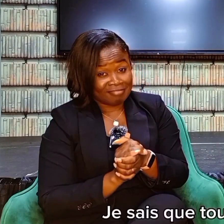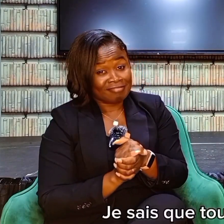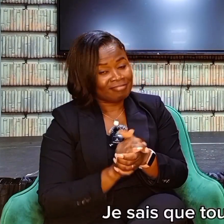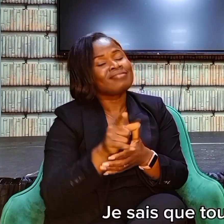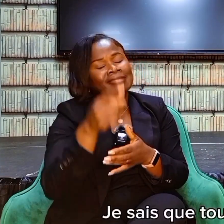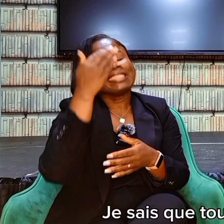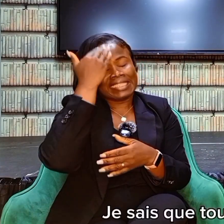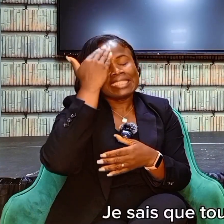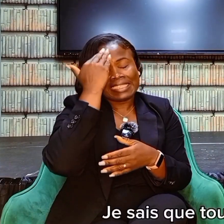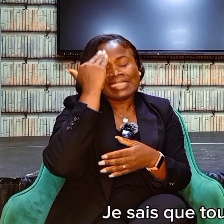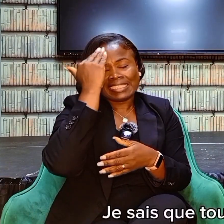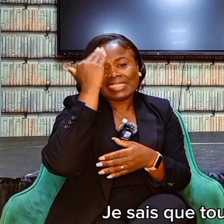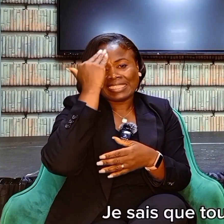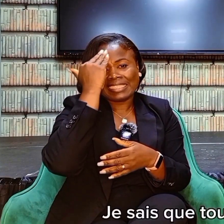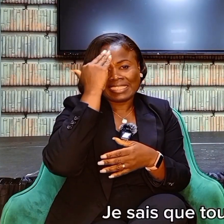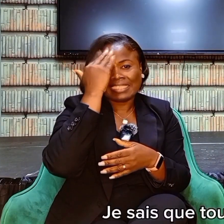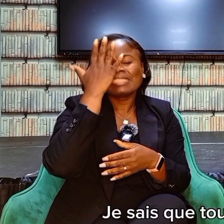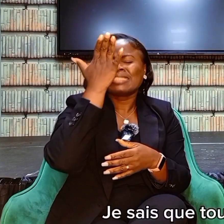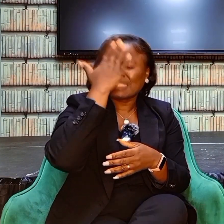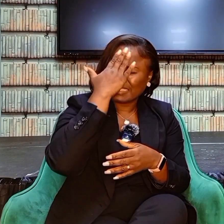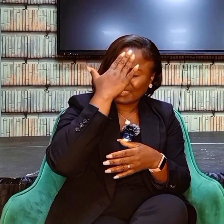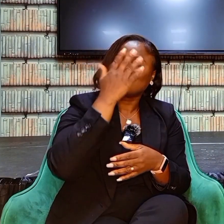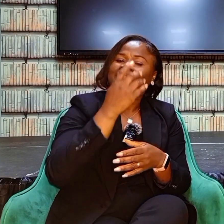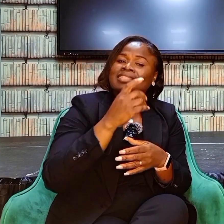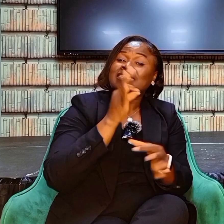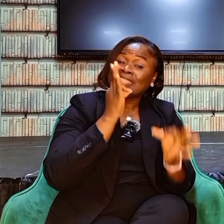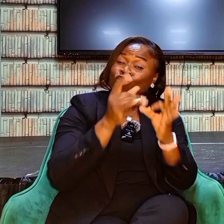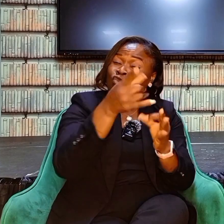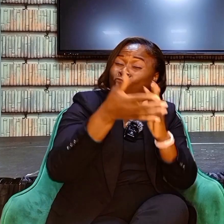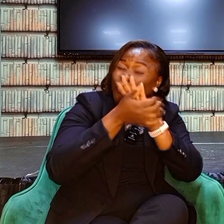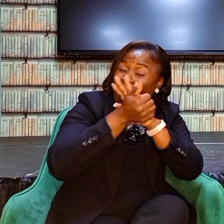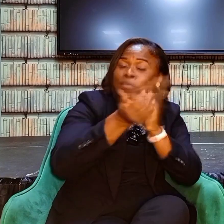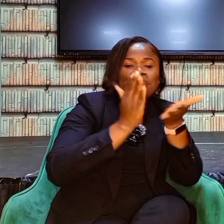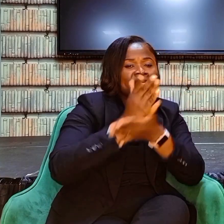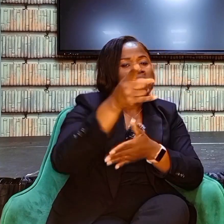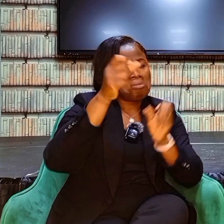I know everything will be fine.